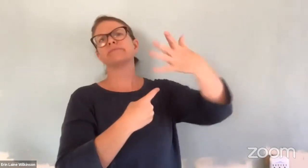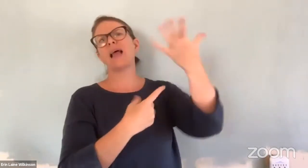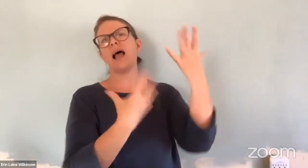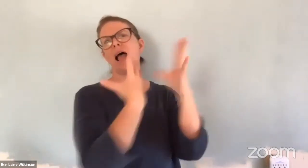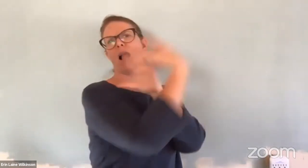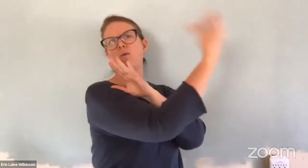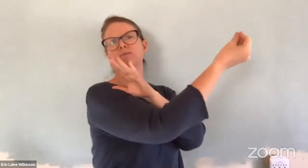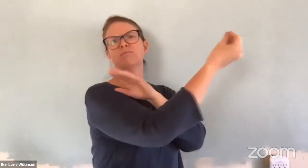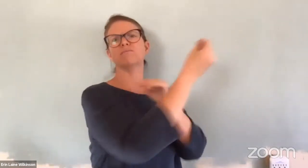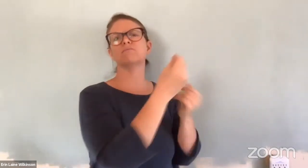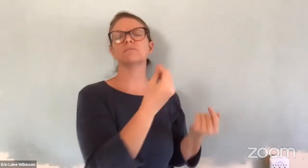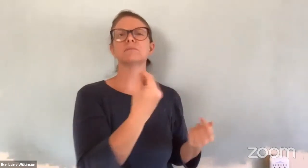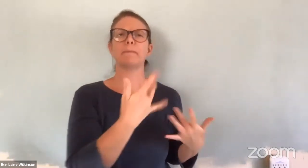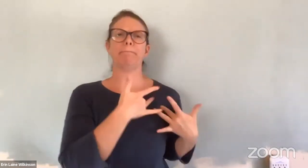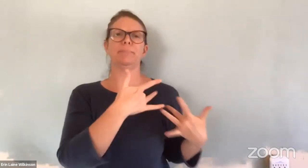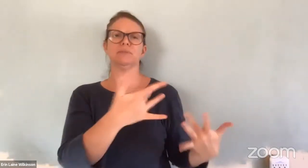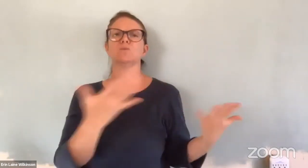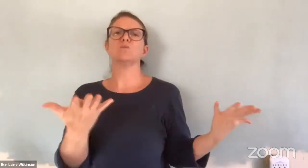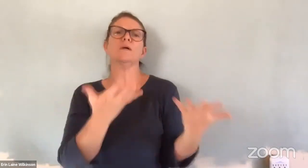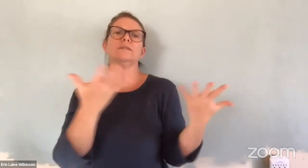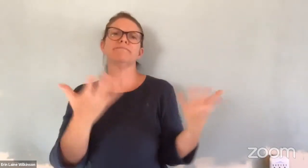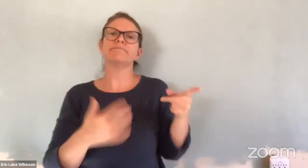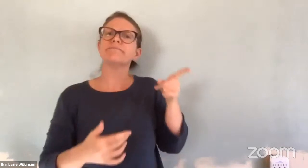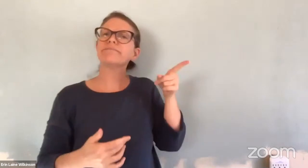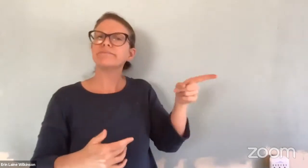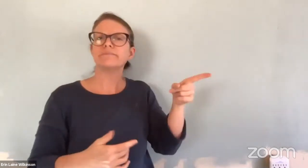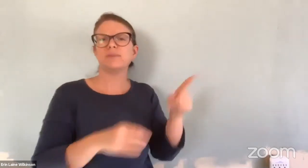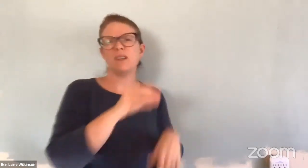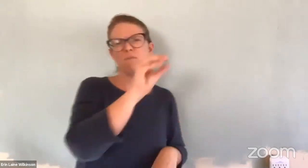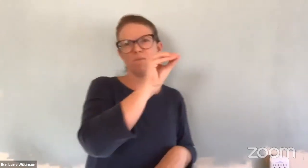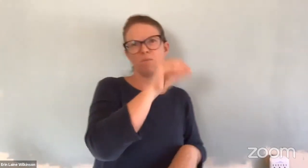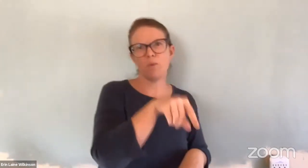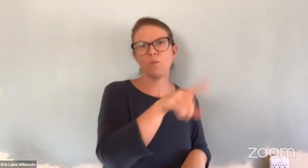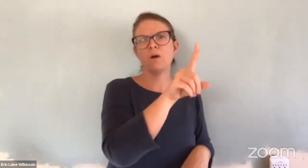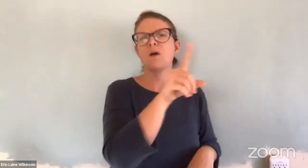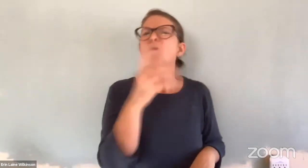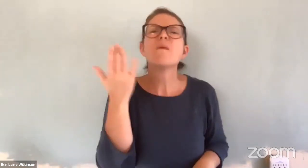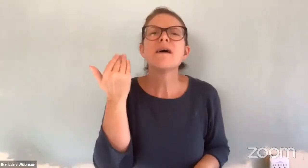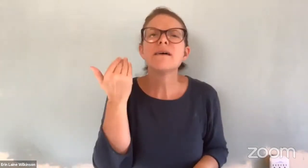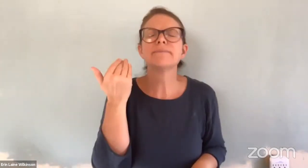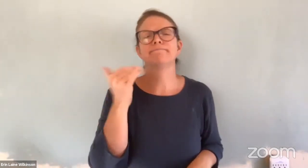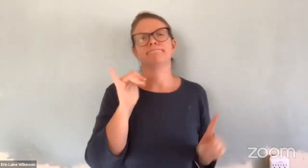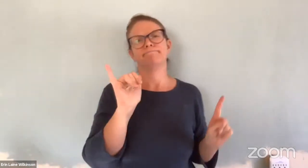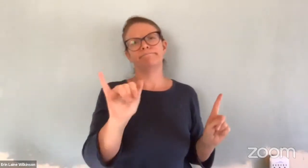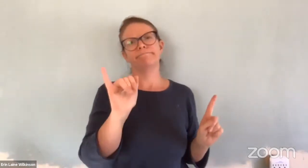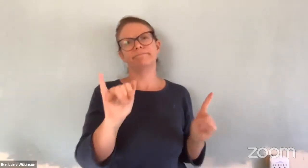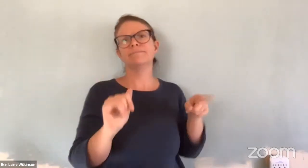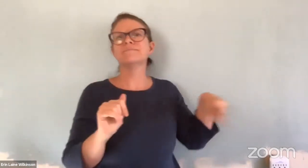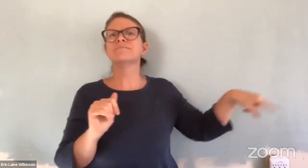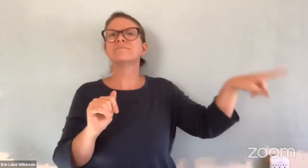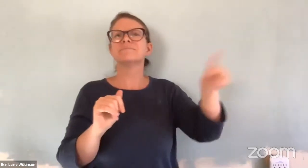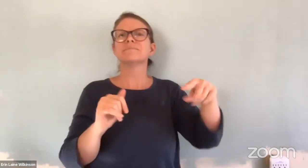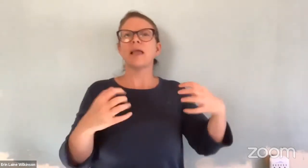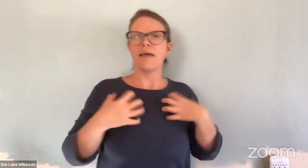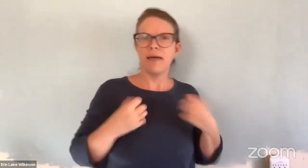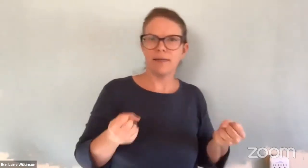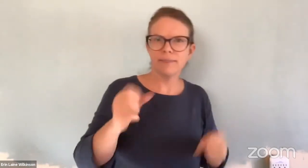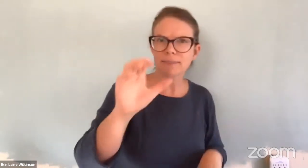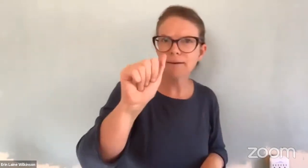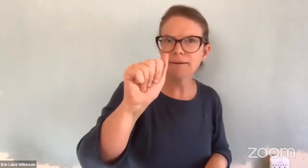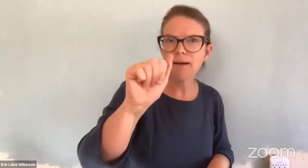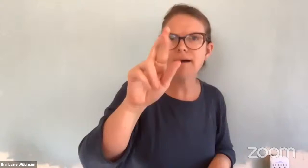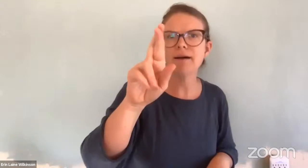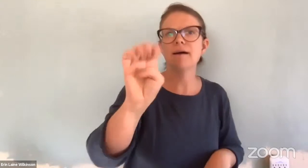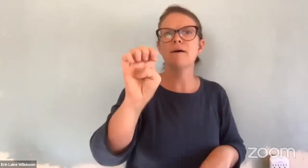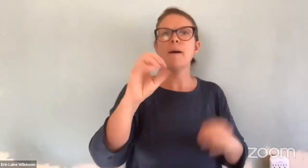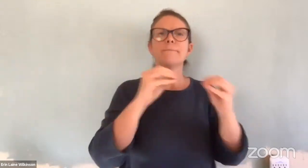than you would expect to see in these just outside of those communities. The incidence of deafness is usually quoted as